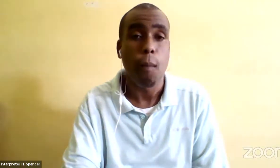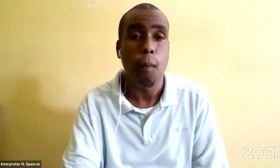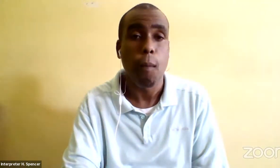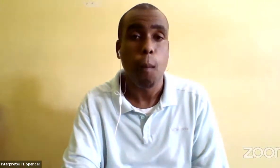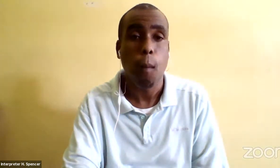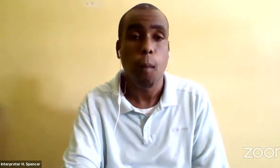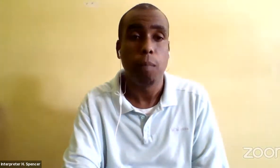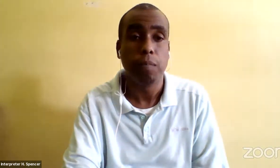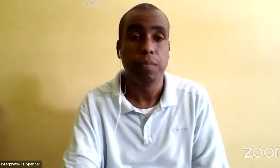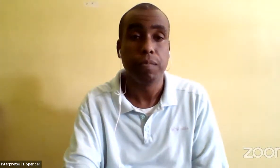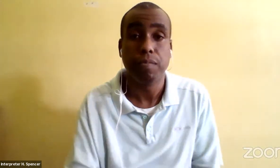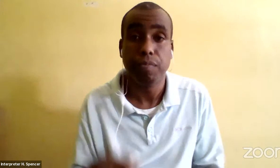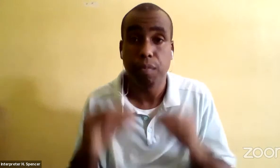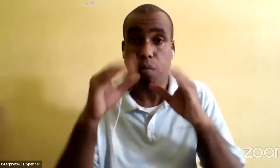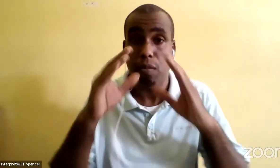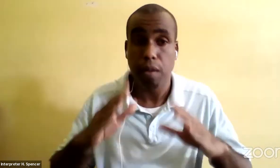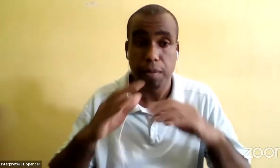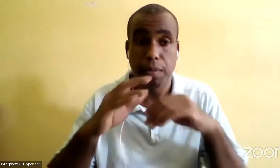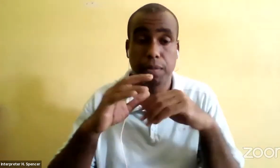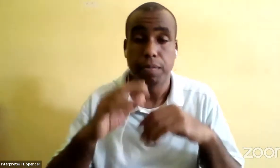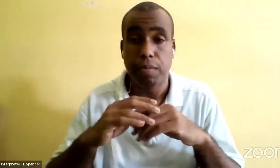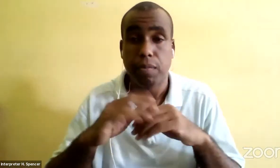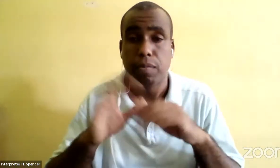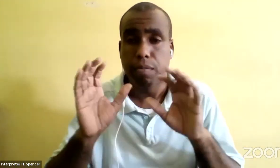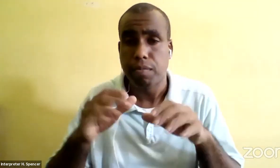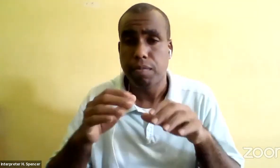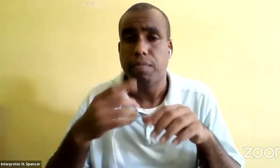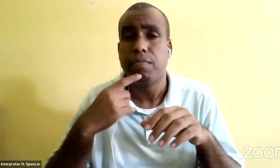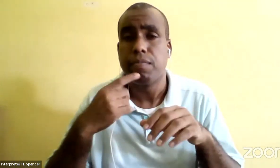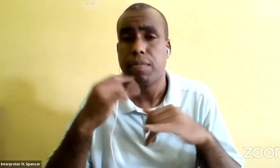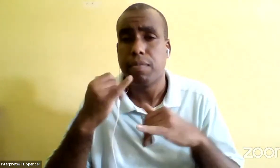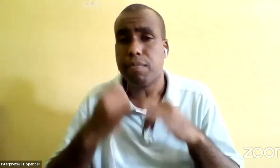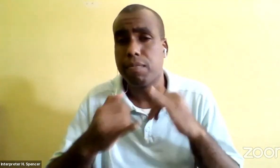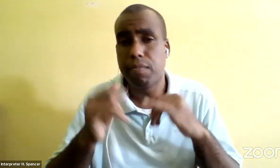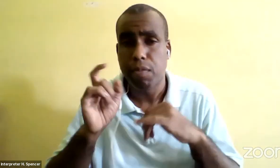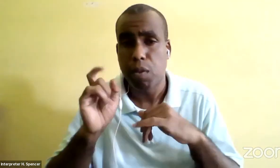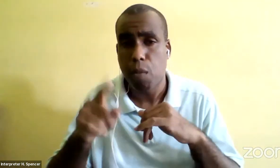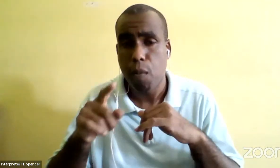Sorry, Ms. Miller, David here. Can you repeat the last question?